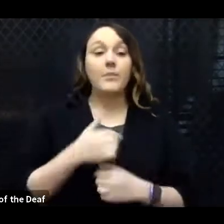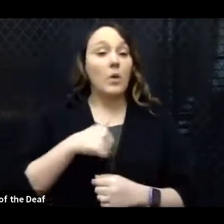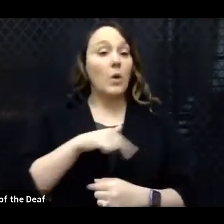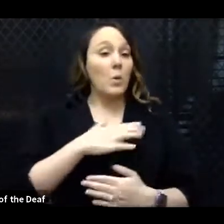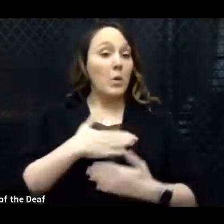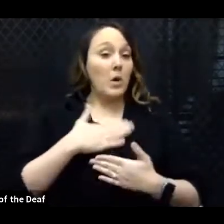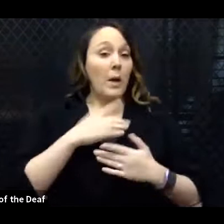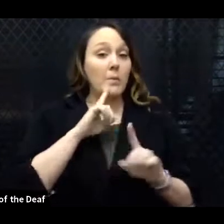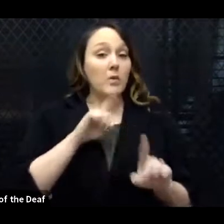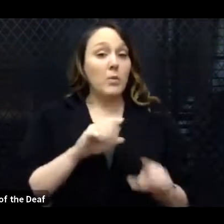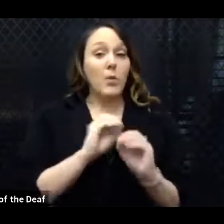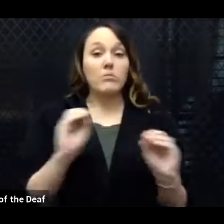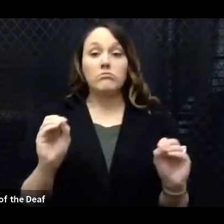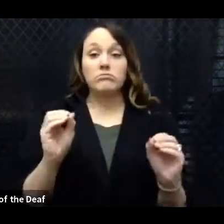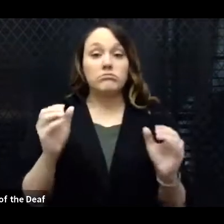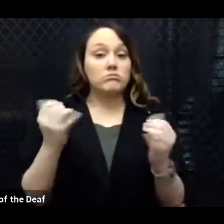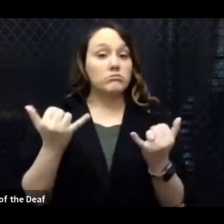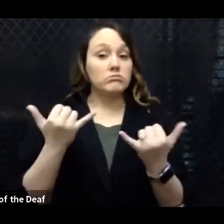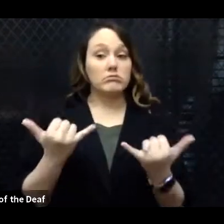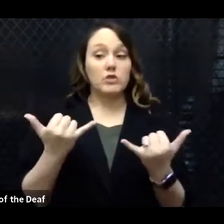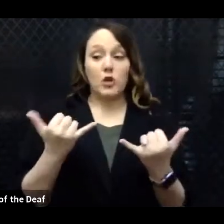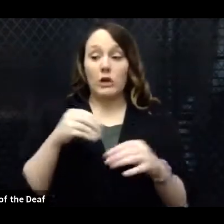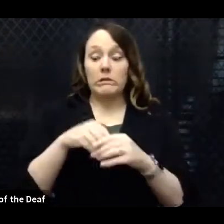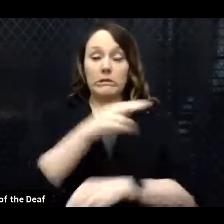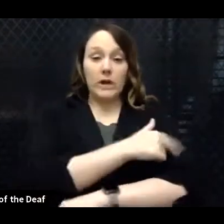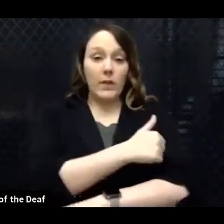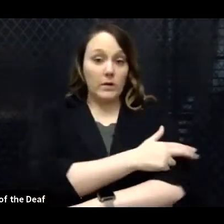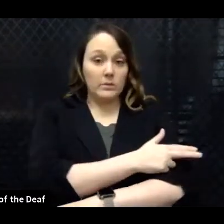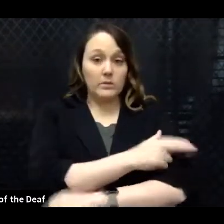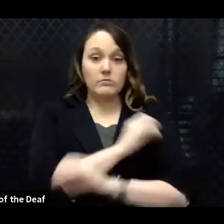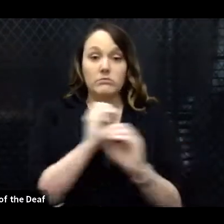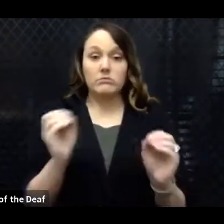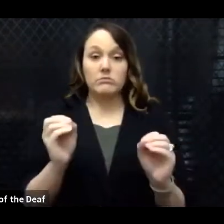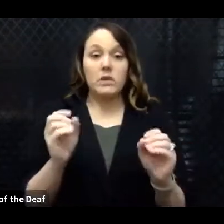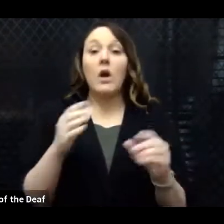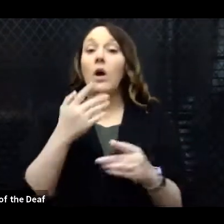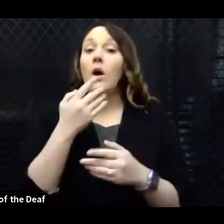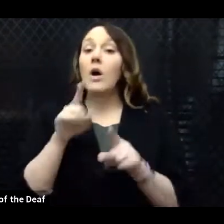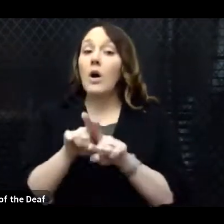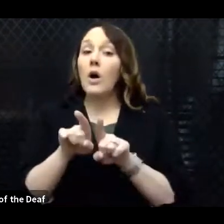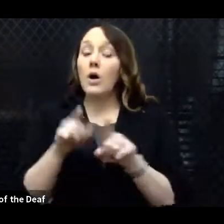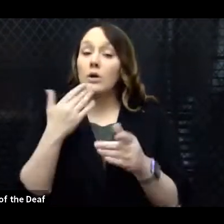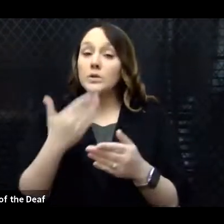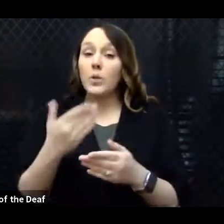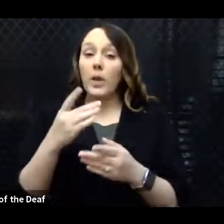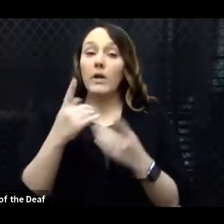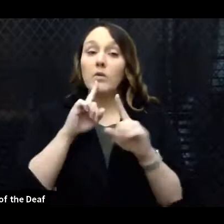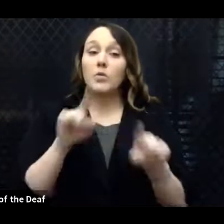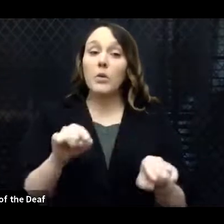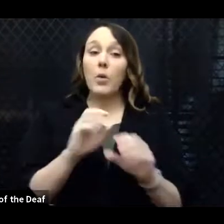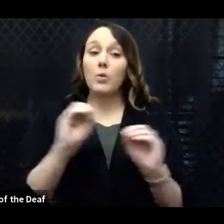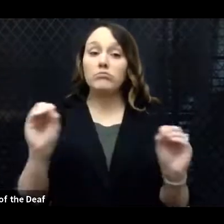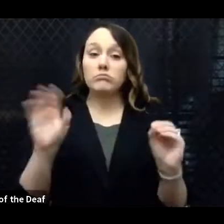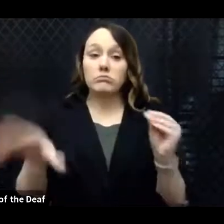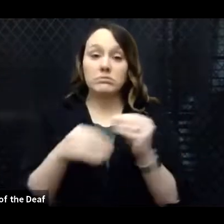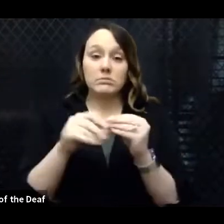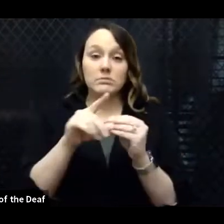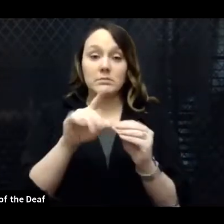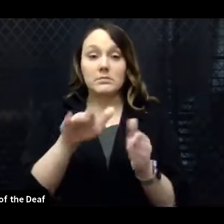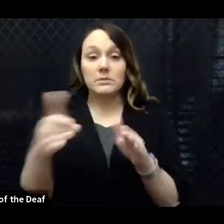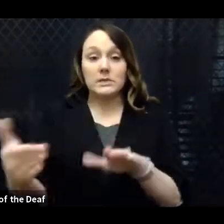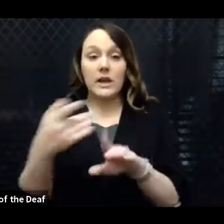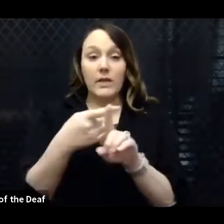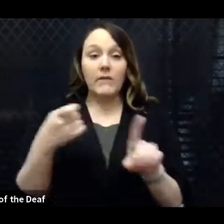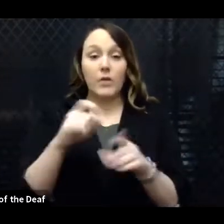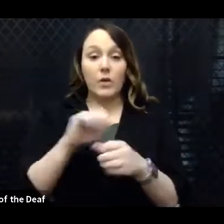no individuals are currently hospitalized. And we are also grateful to report that there have been no additional deaths due to COVID-19